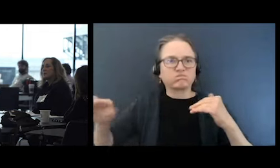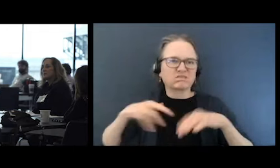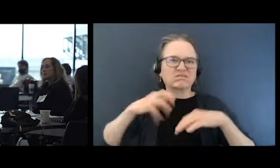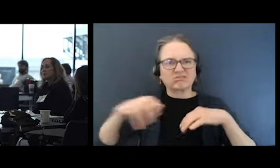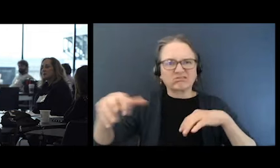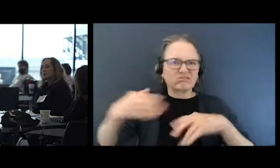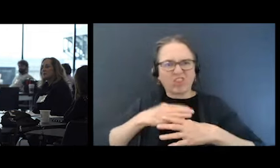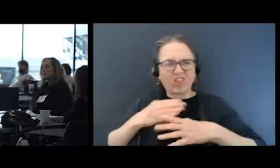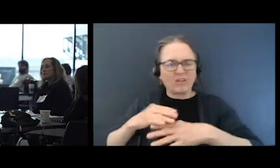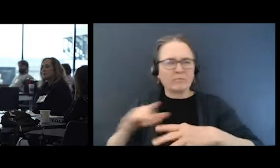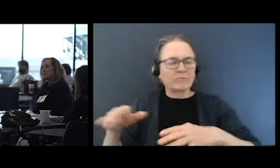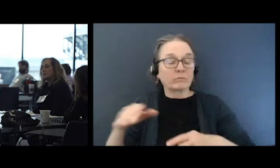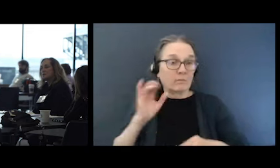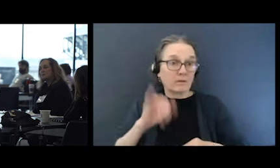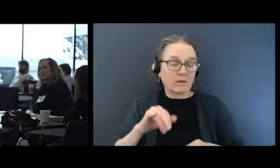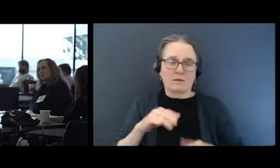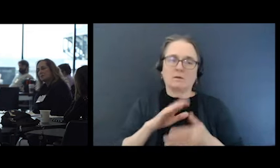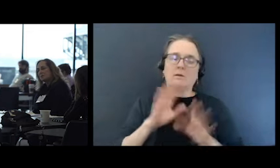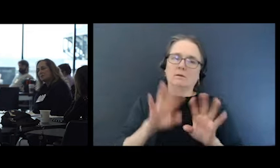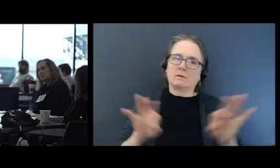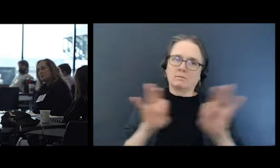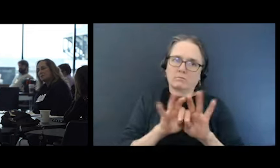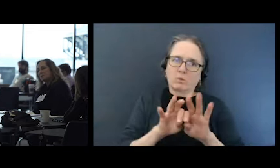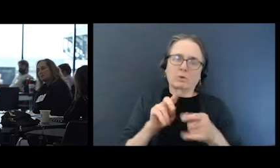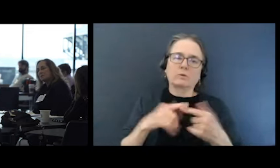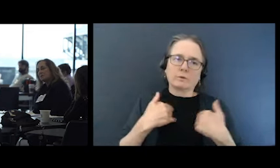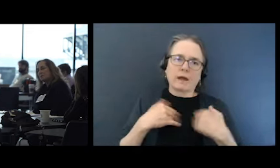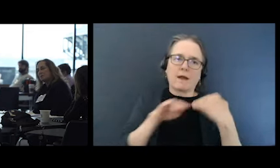that tells you when you're about to walk on a highway shoulder.